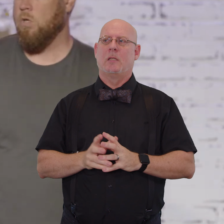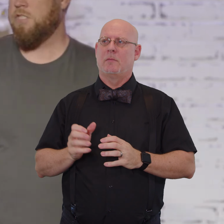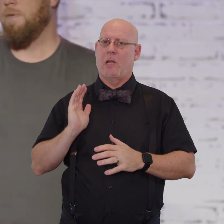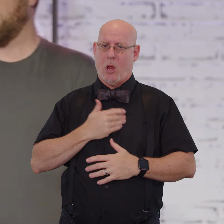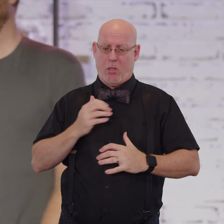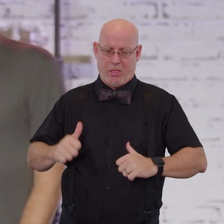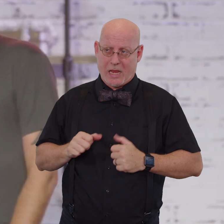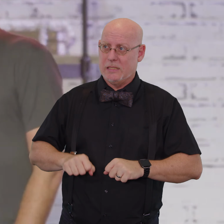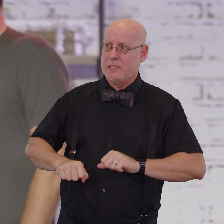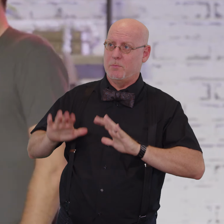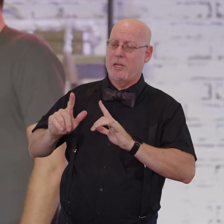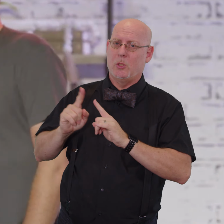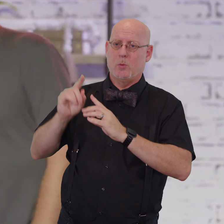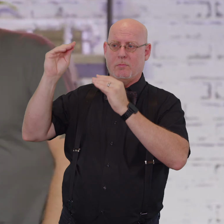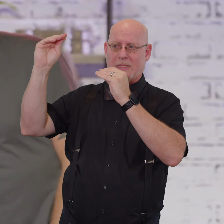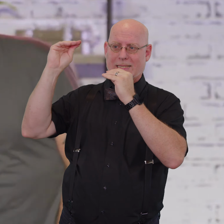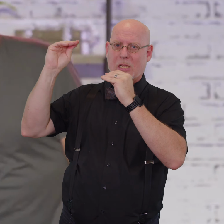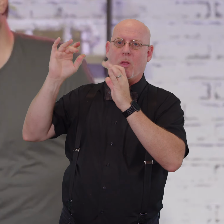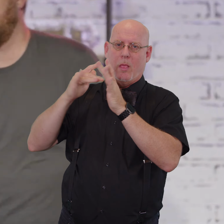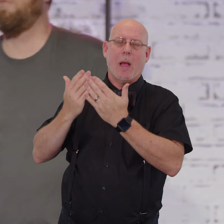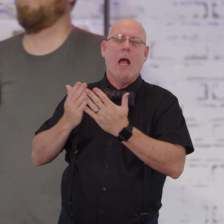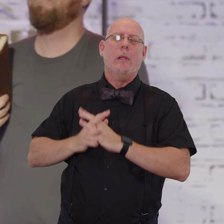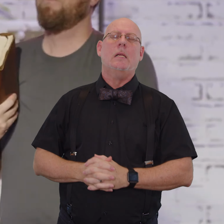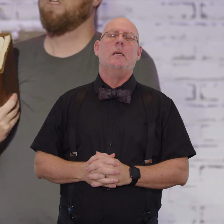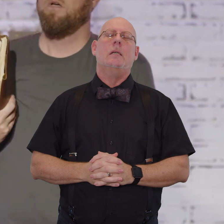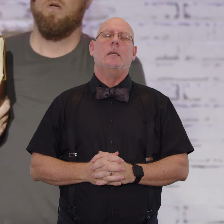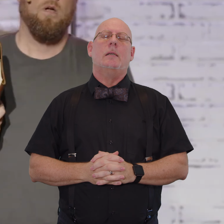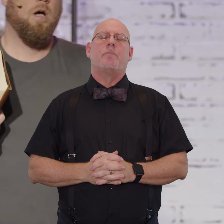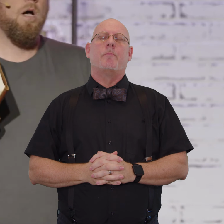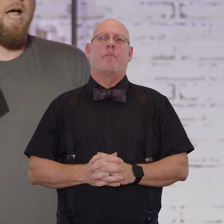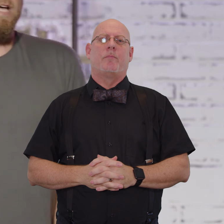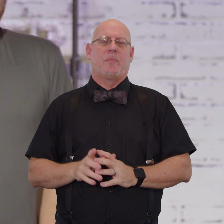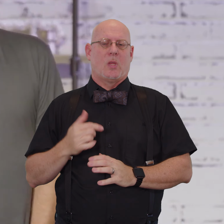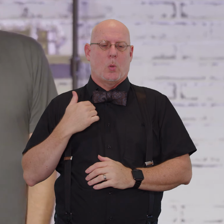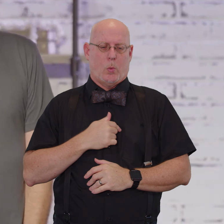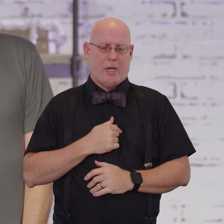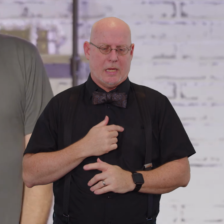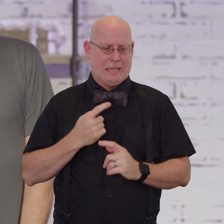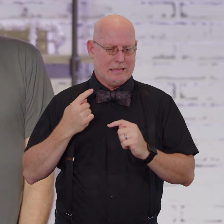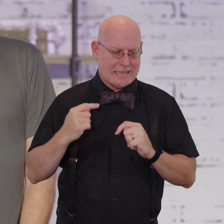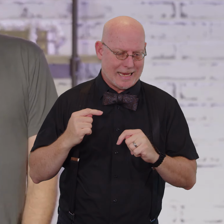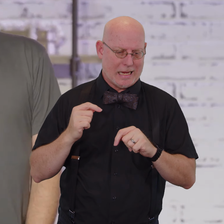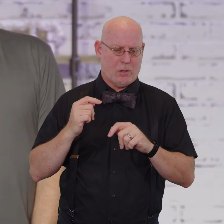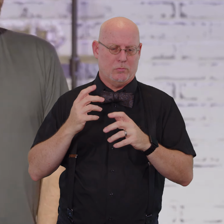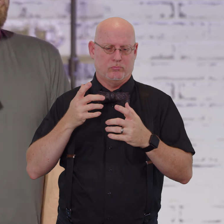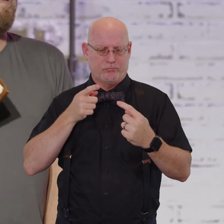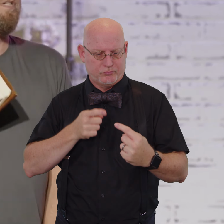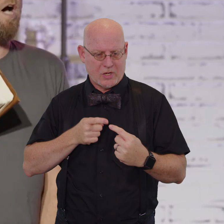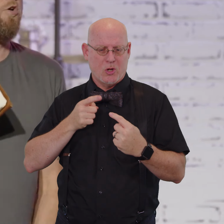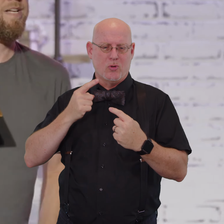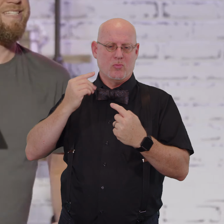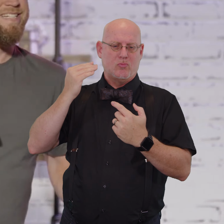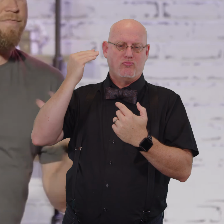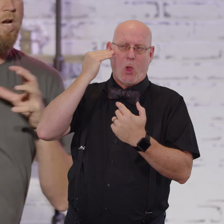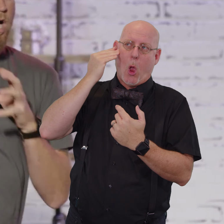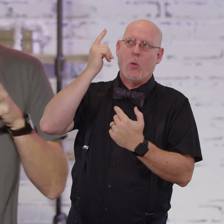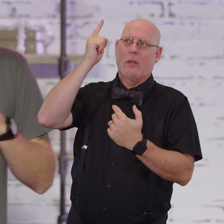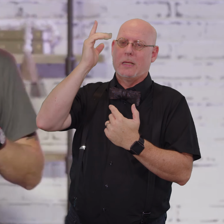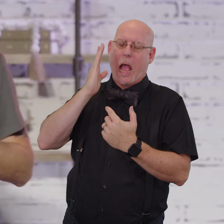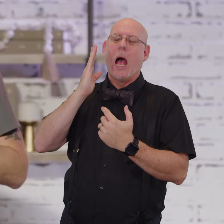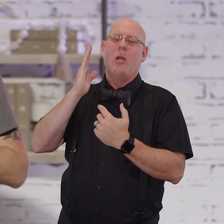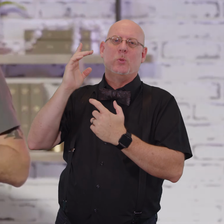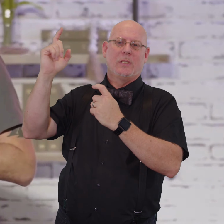We want to submit our lives to the teachings of the Bible as we attempt and strive to know the God who has given